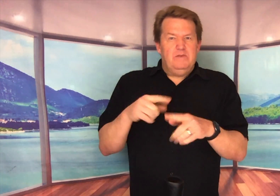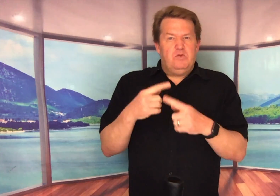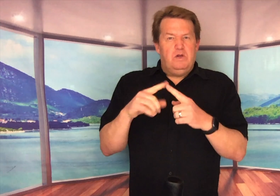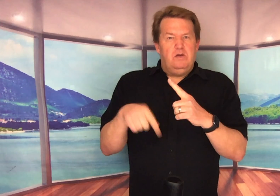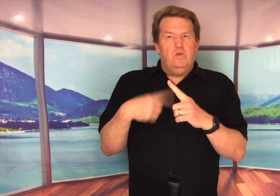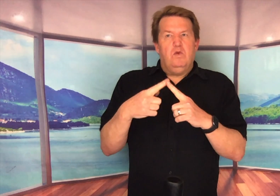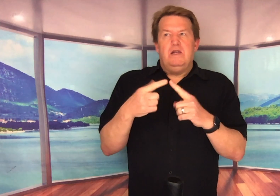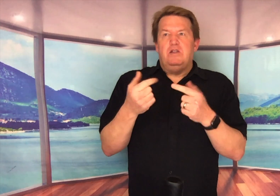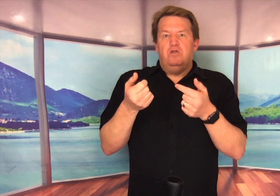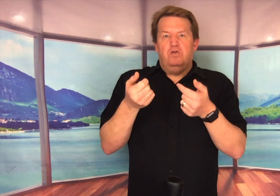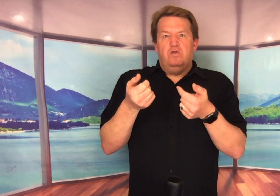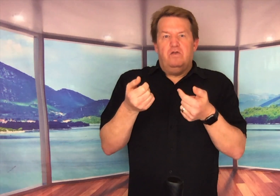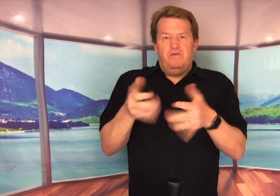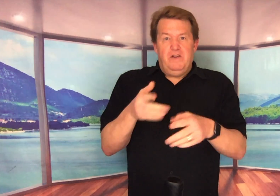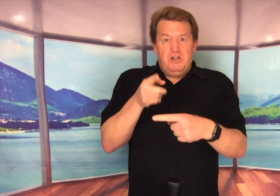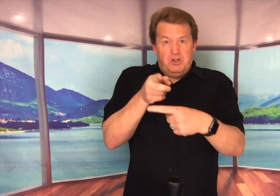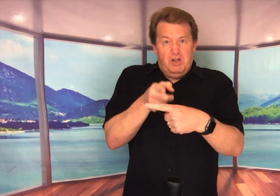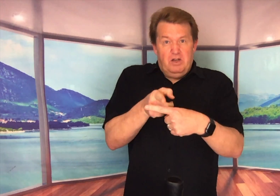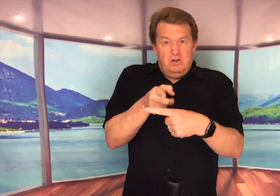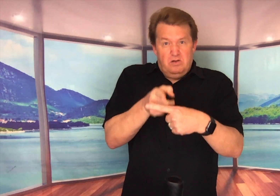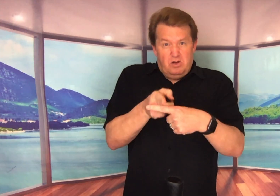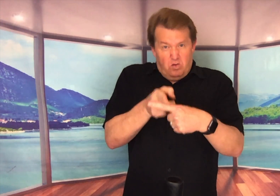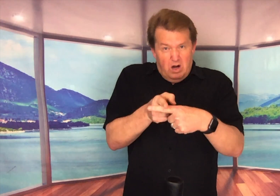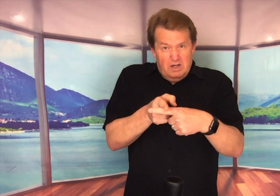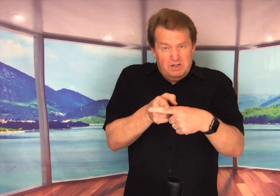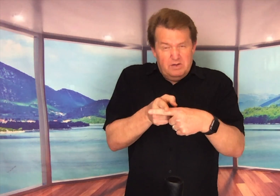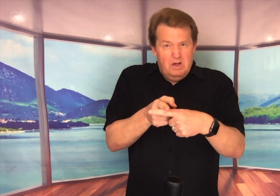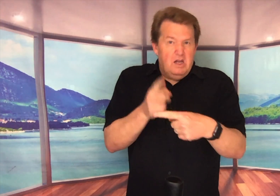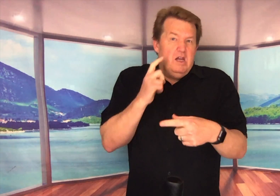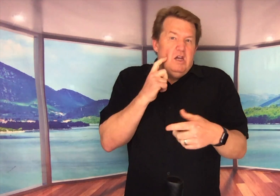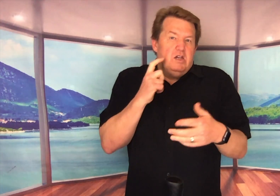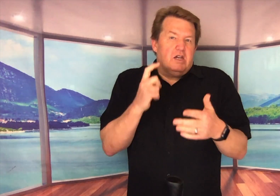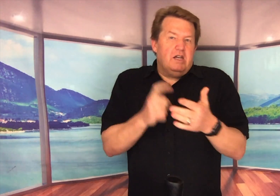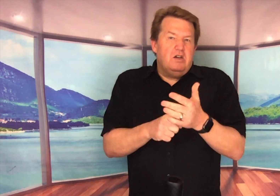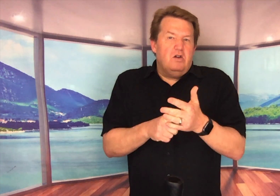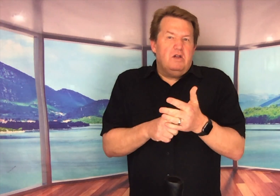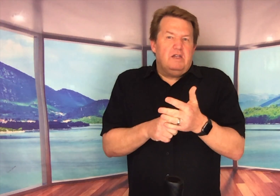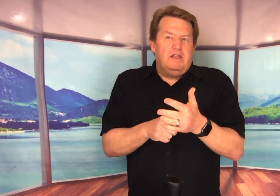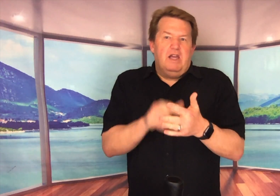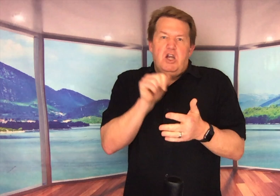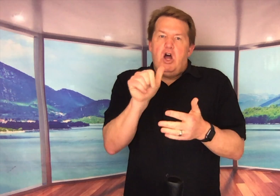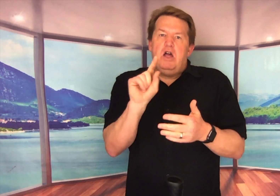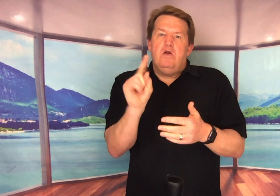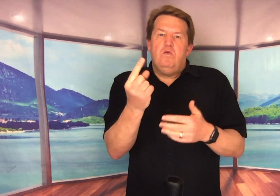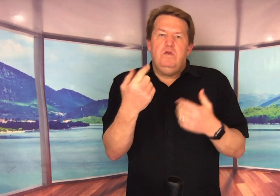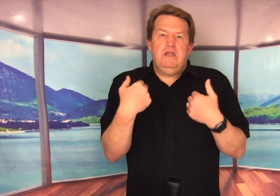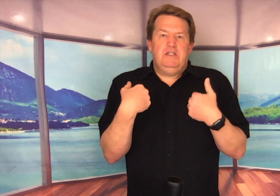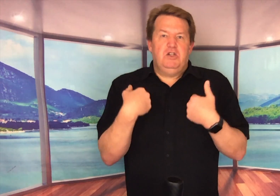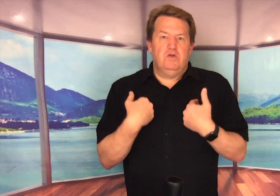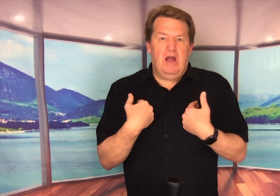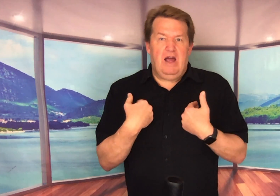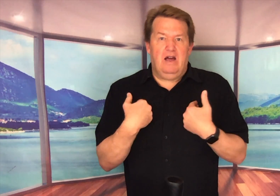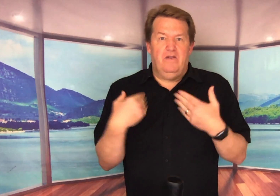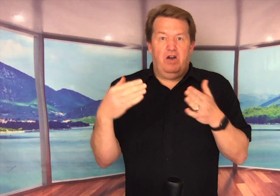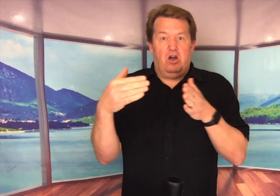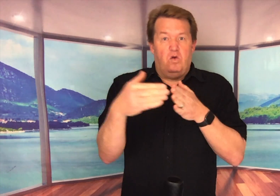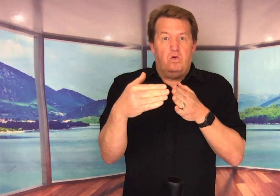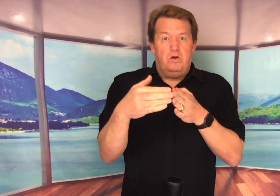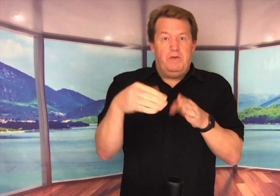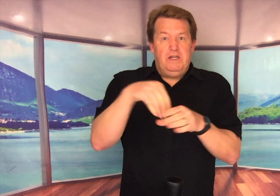when you finish the cross, you're going to notice that not only do you have a corner piece that's